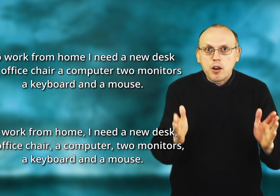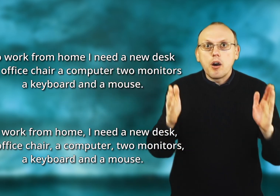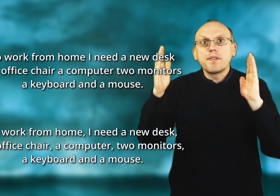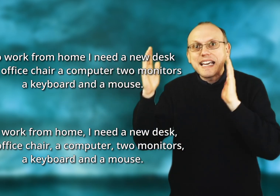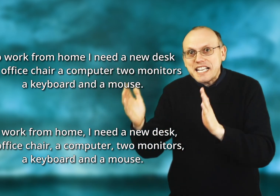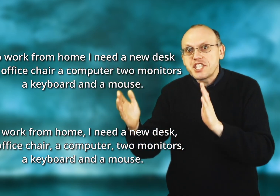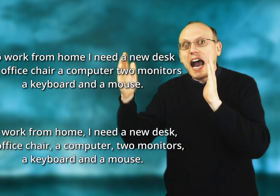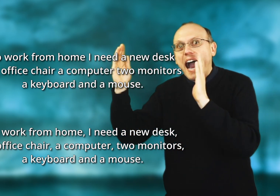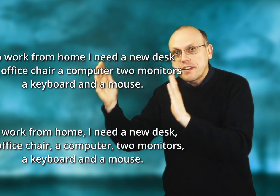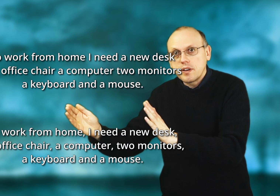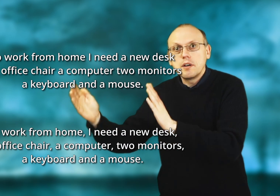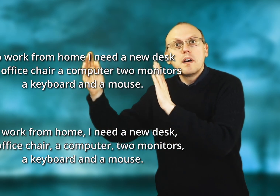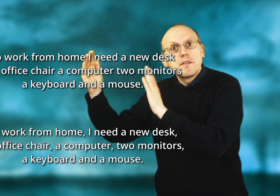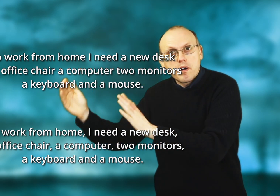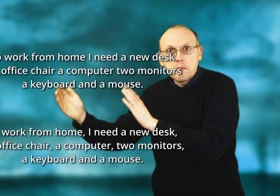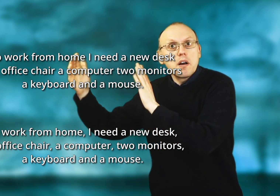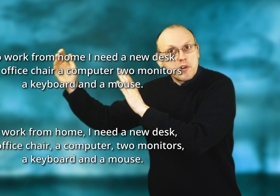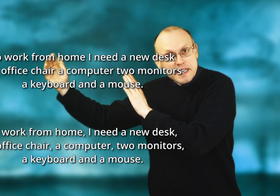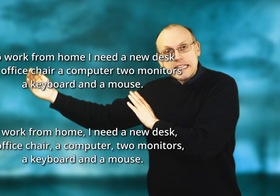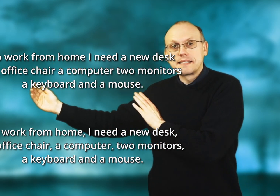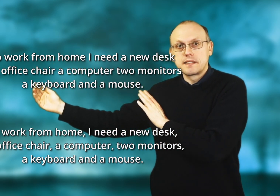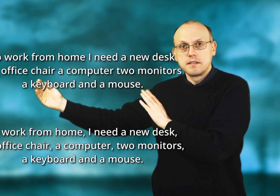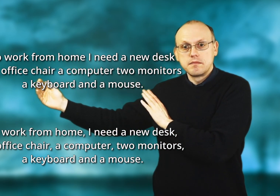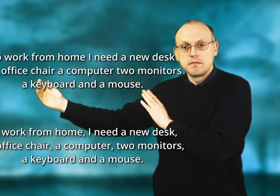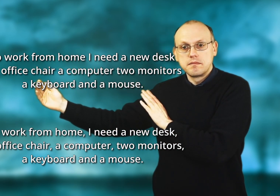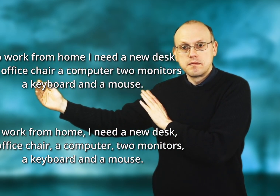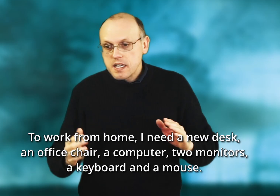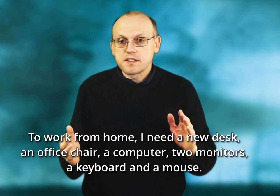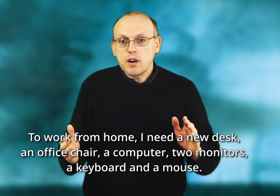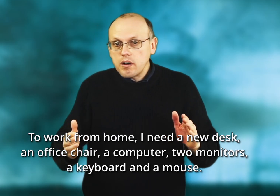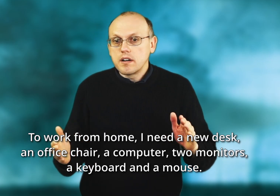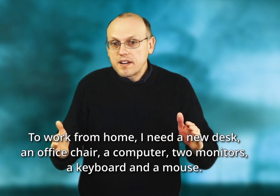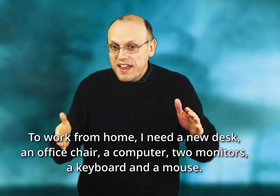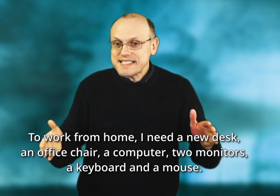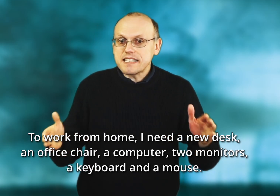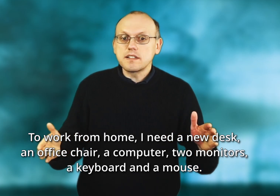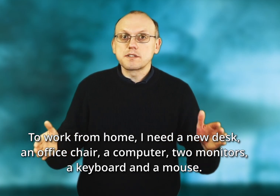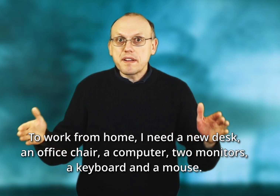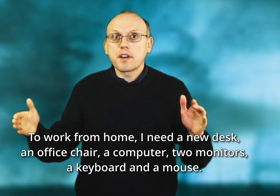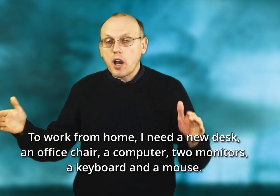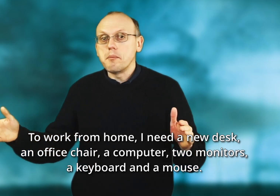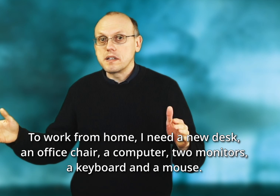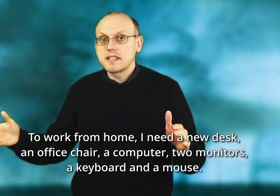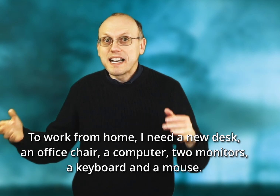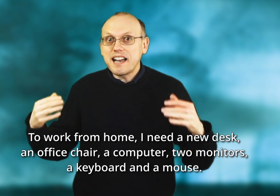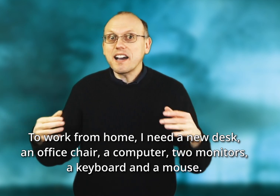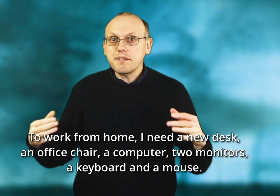off each item from the list. So that sentence with commas